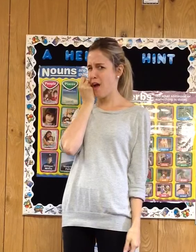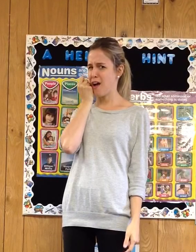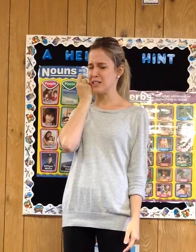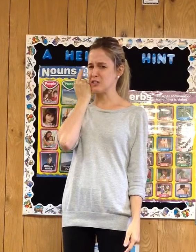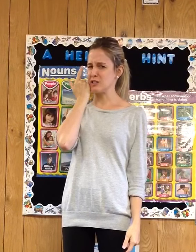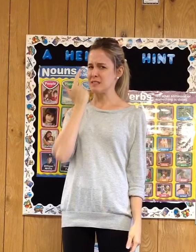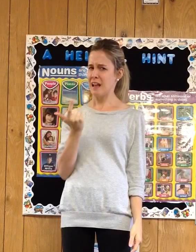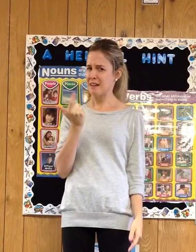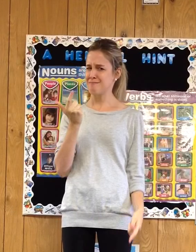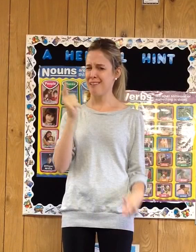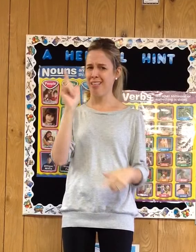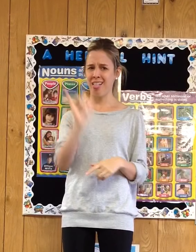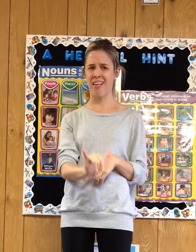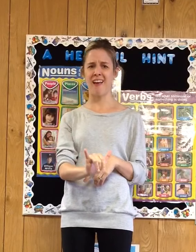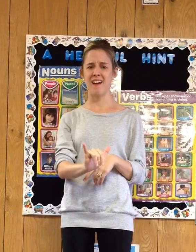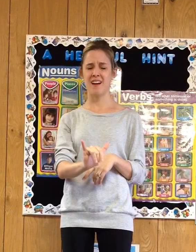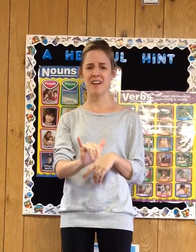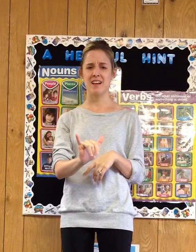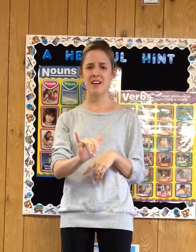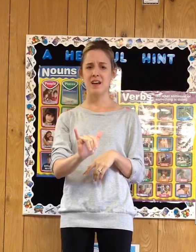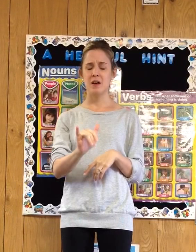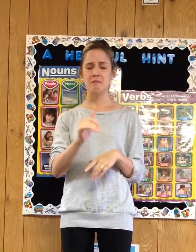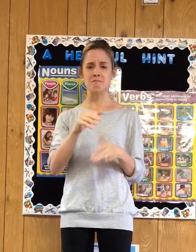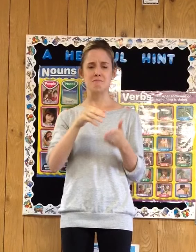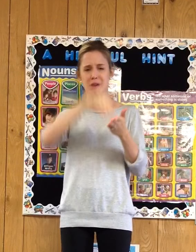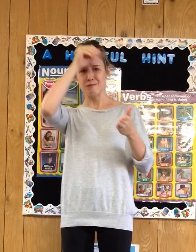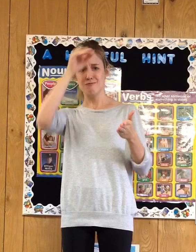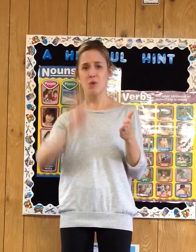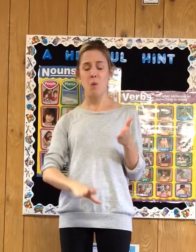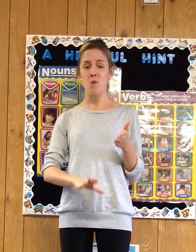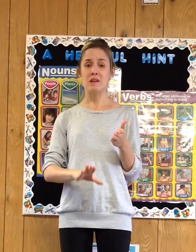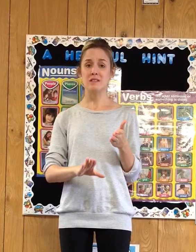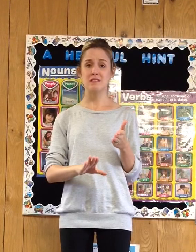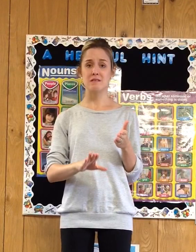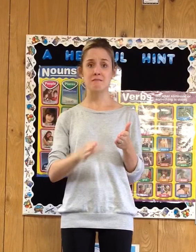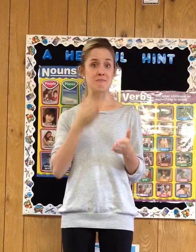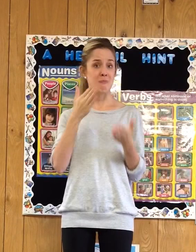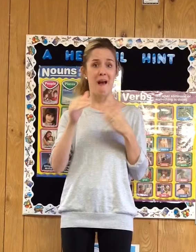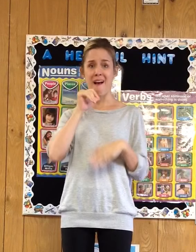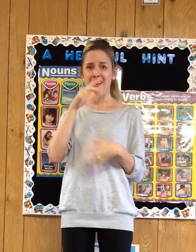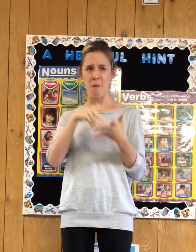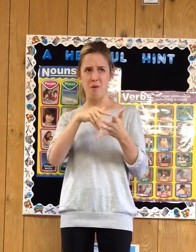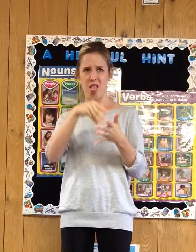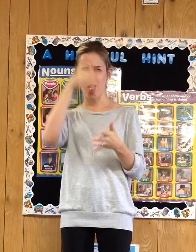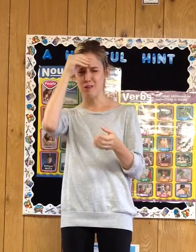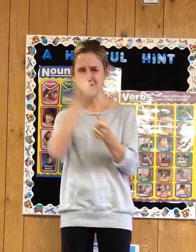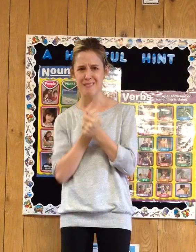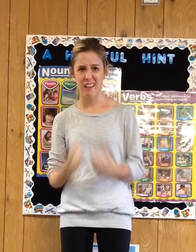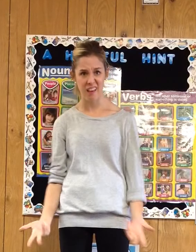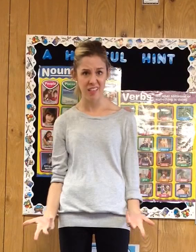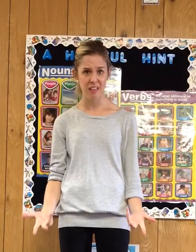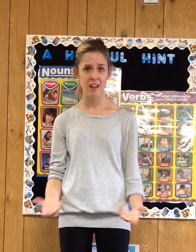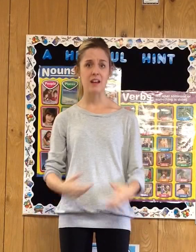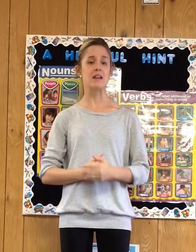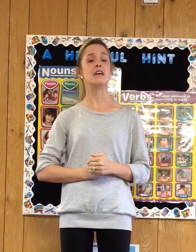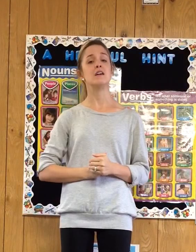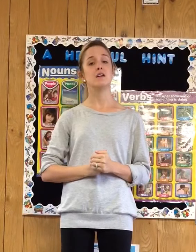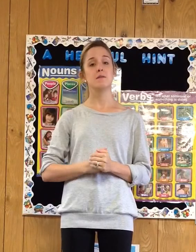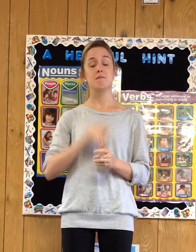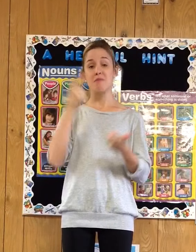horrifying realization that my students just might not be learning anything. This happens one